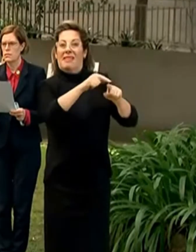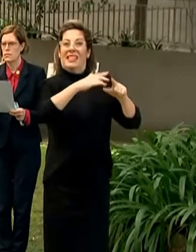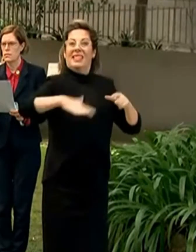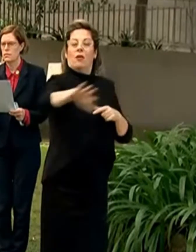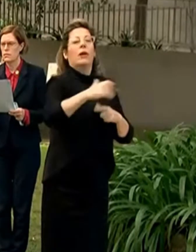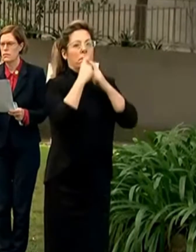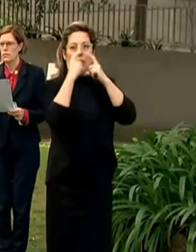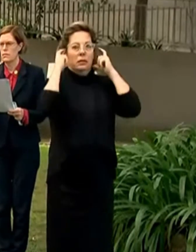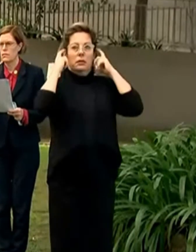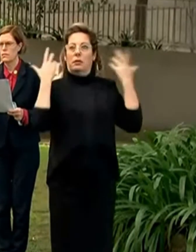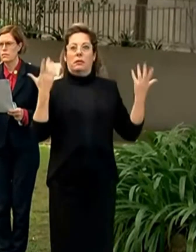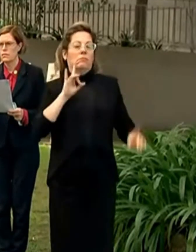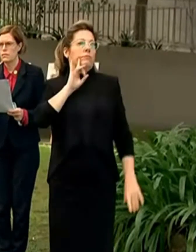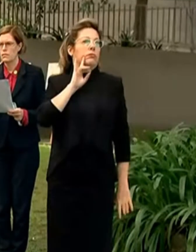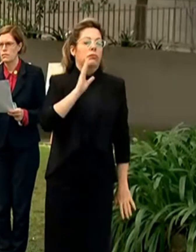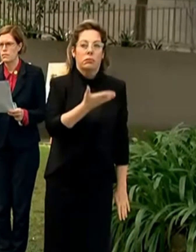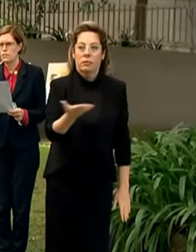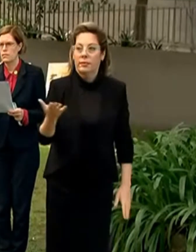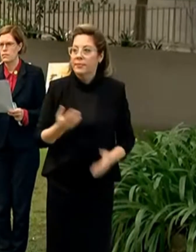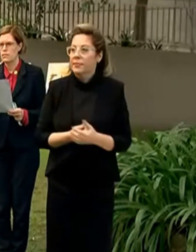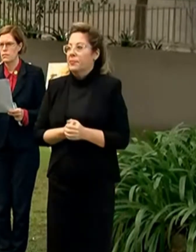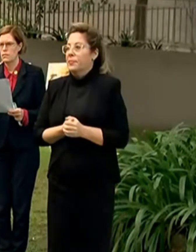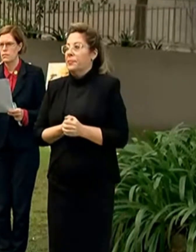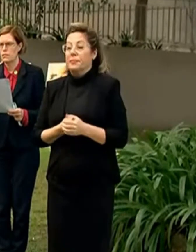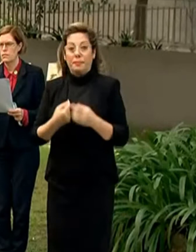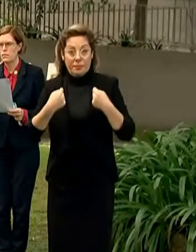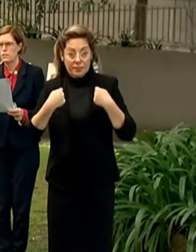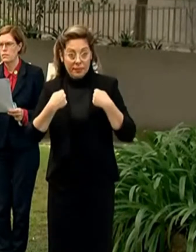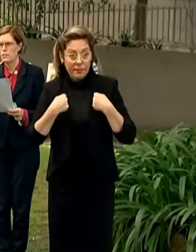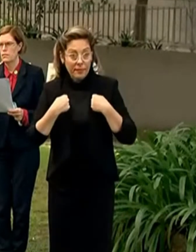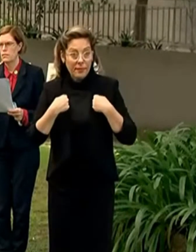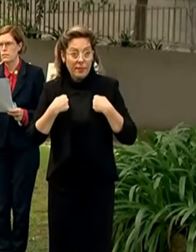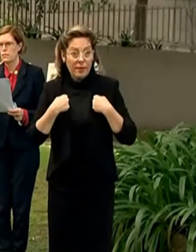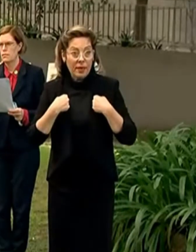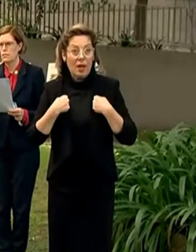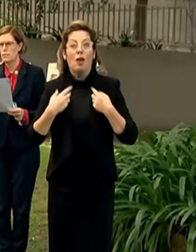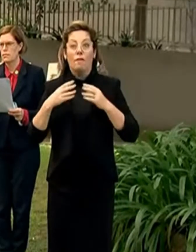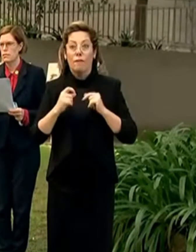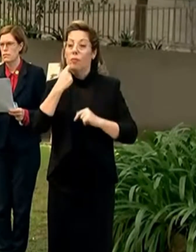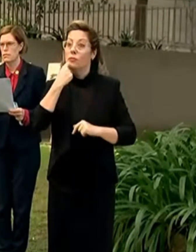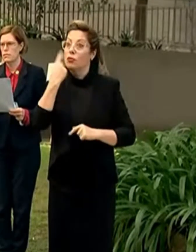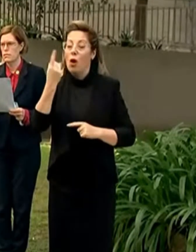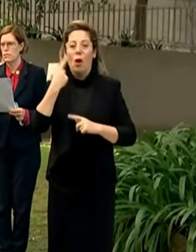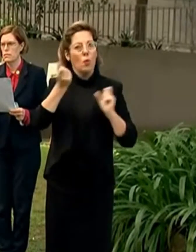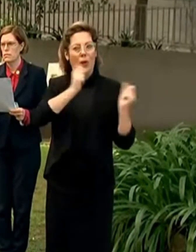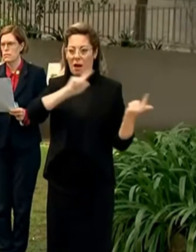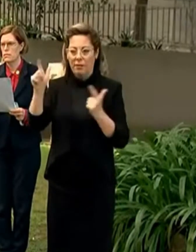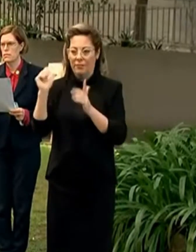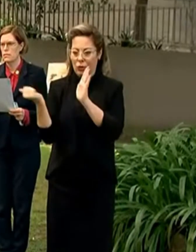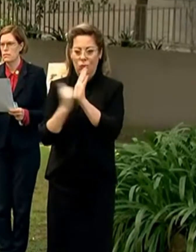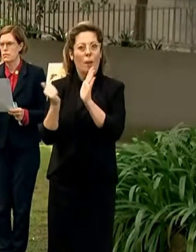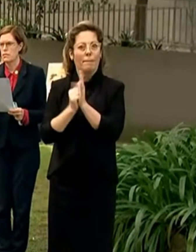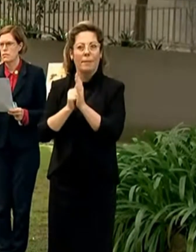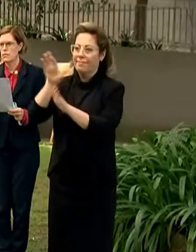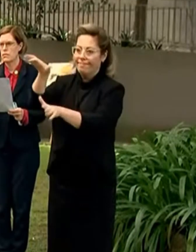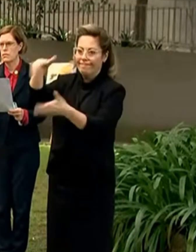but can I thank the community for taking the advice we've provided. I myself, next time from tomorrow when I go grocery shopping, I will be wearing a